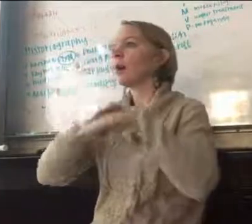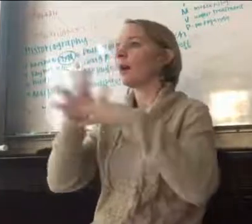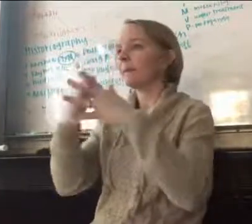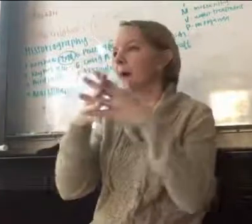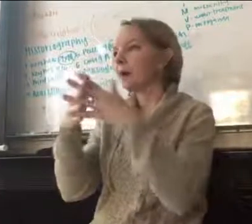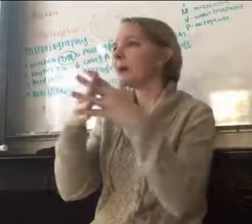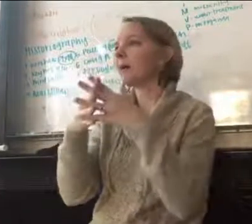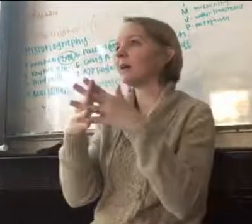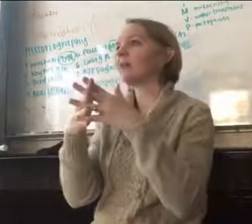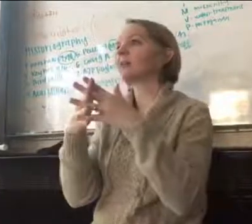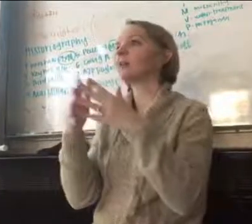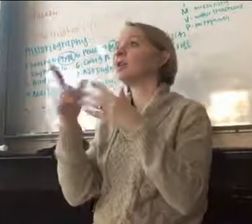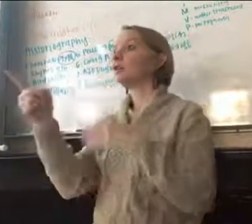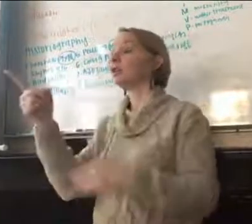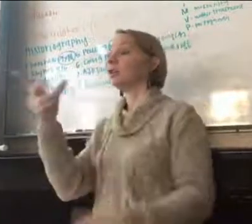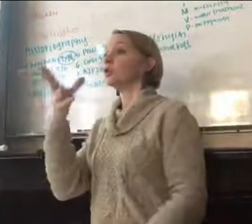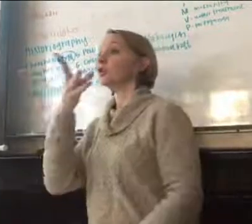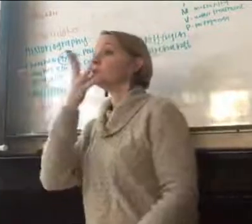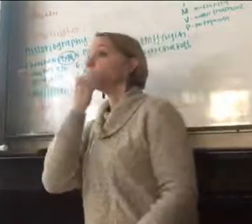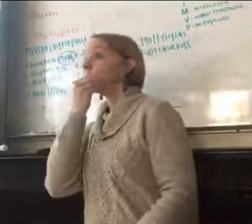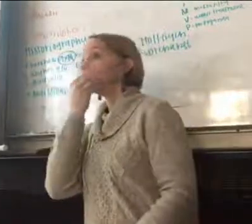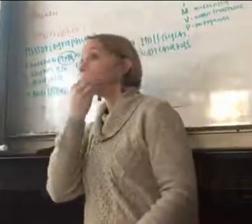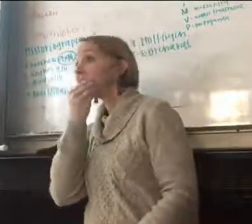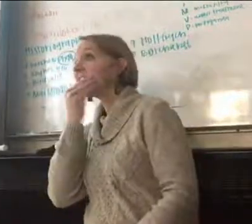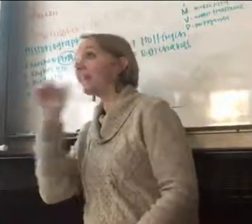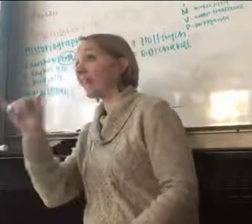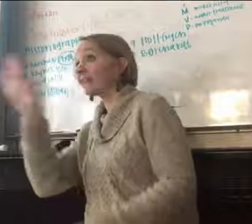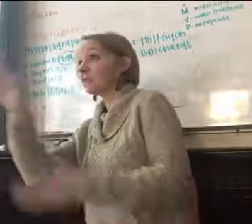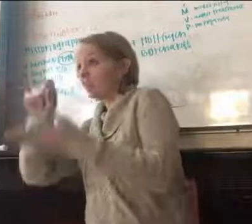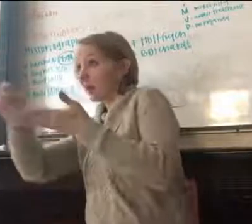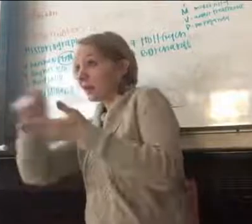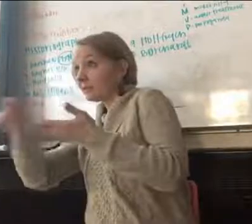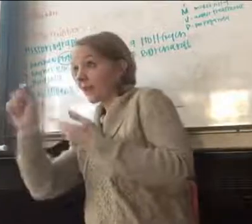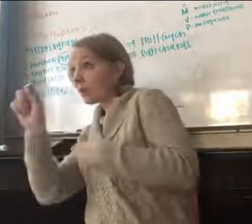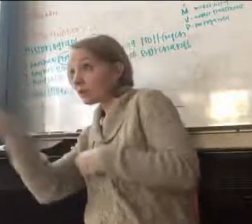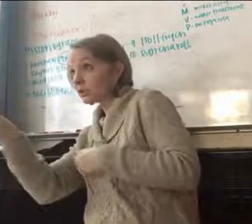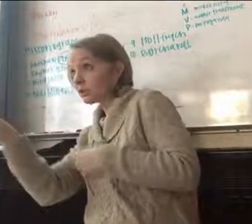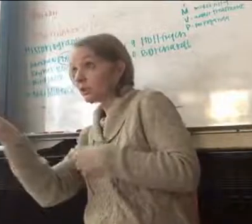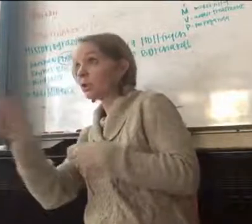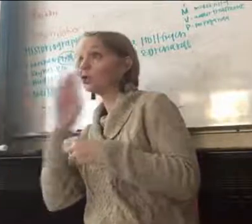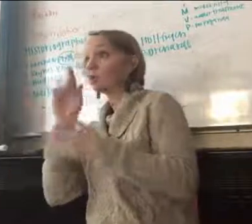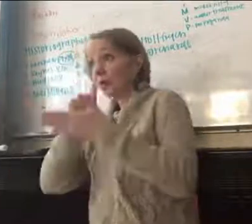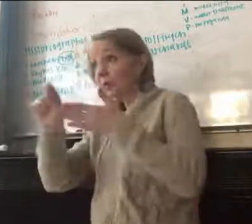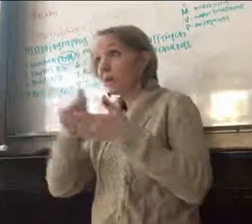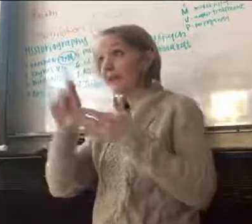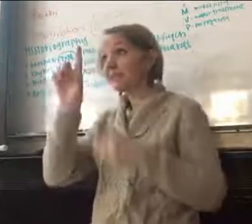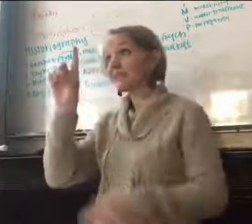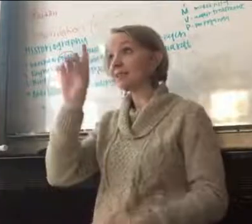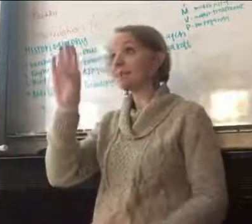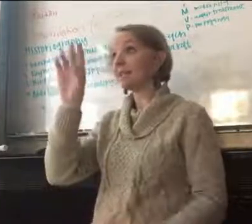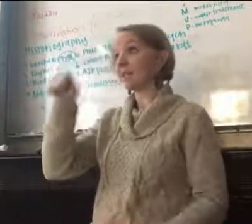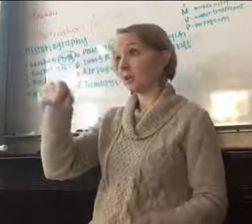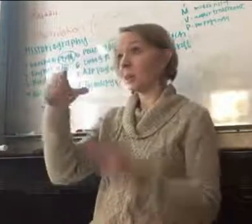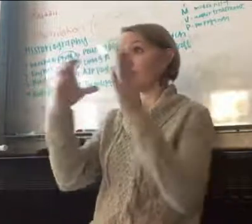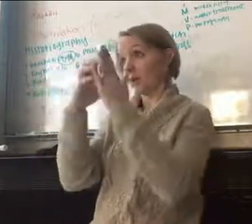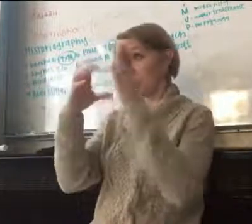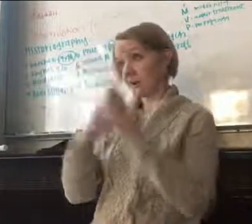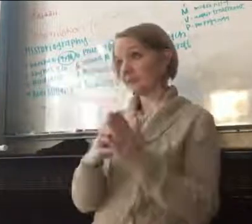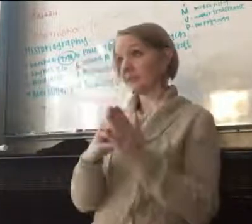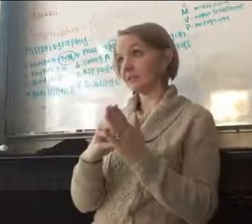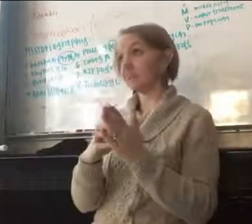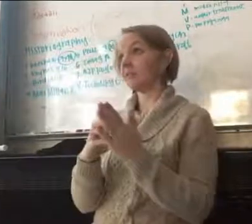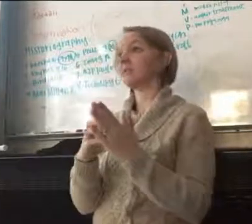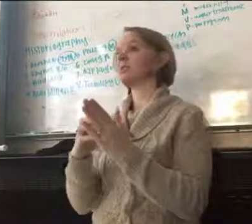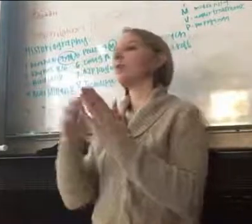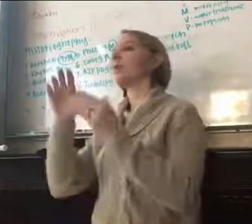America? You're going to pretend that that's your essay question, and you're basically going to write DBQ paragraphs. So, topic